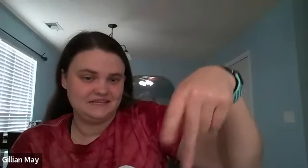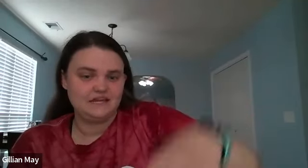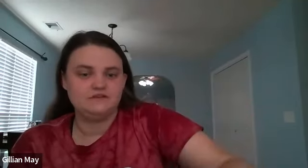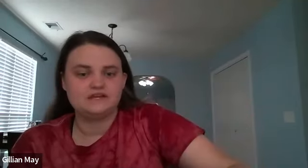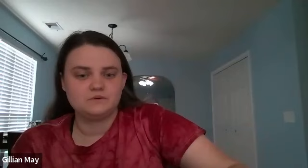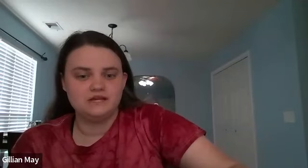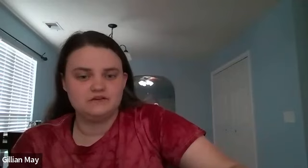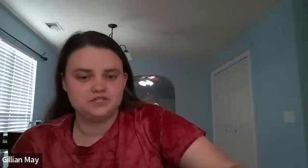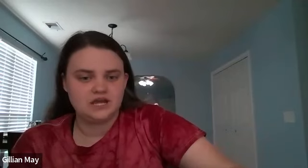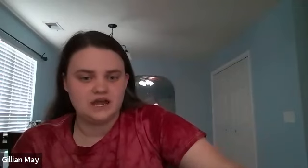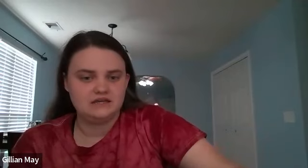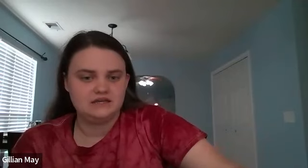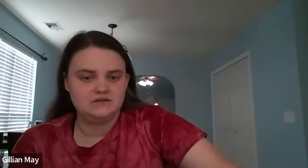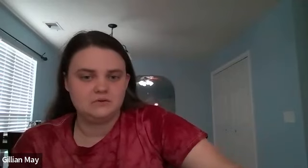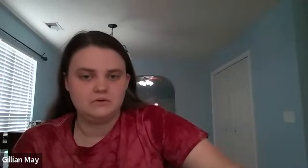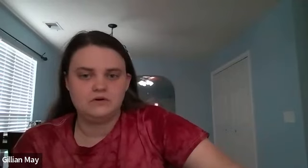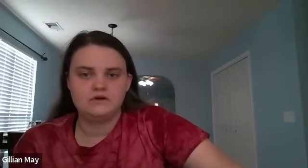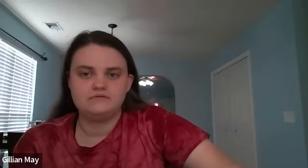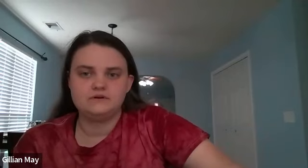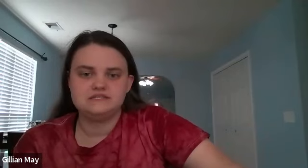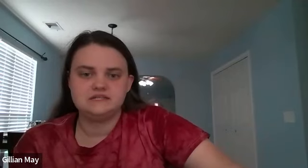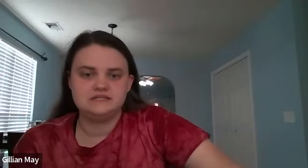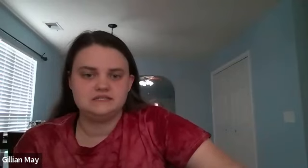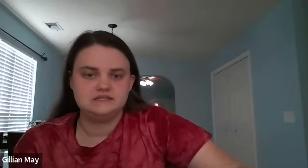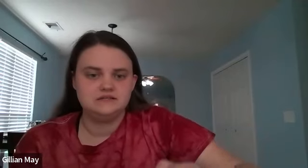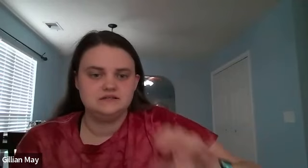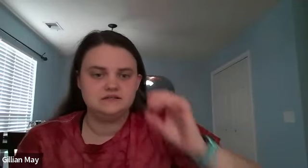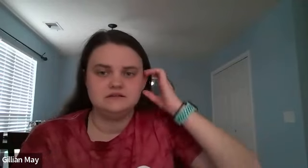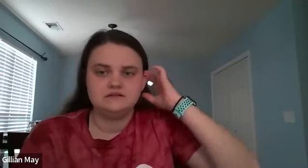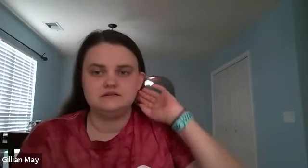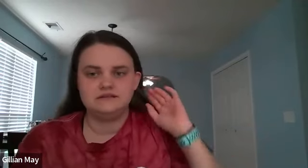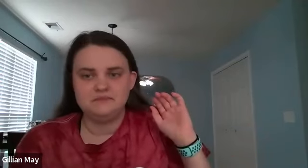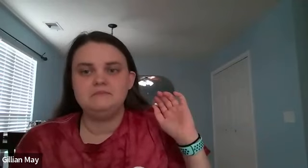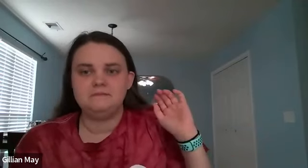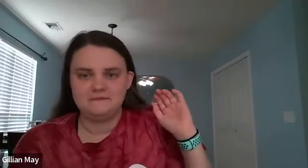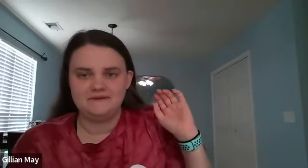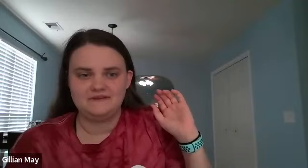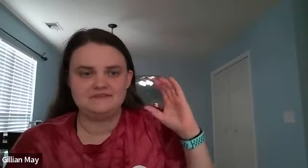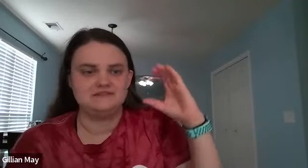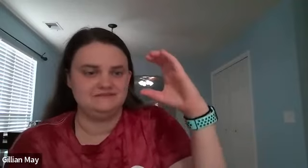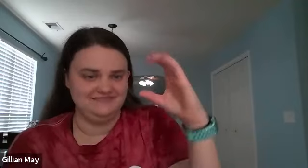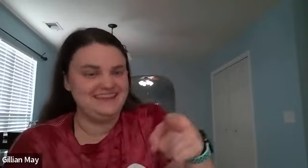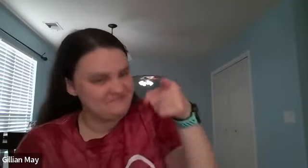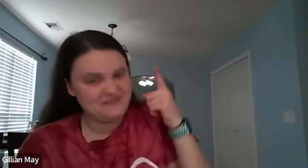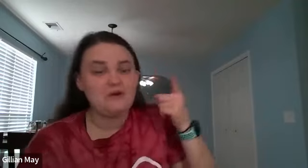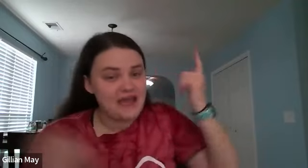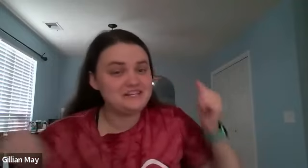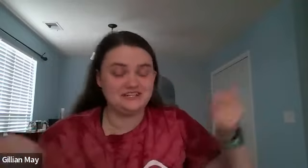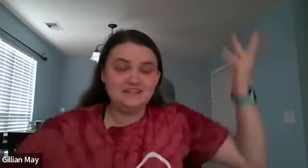If you guys want to either chat it or voice it. Yep. Yep. Or action.